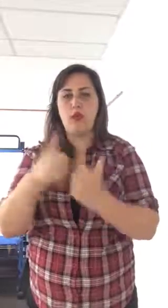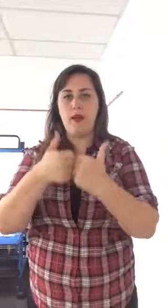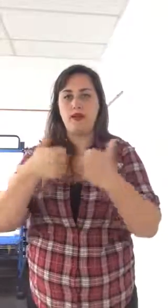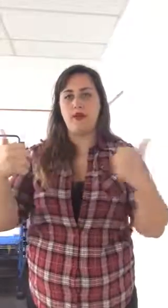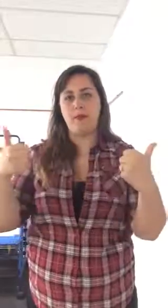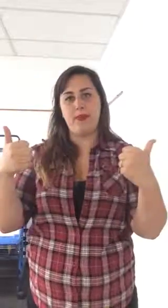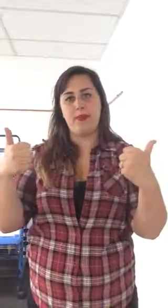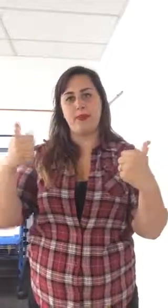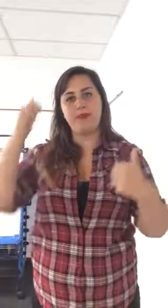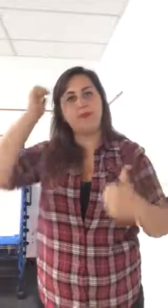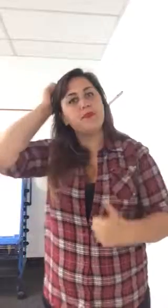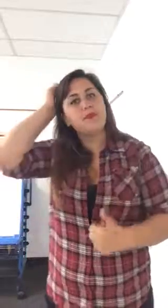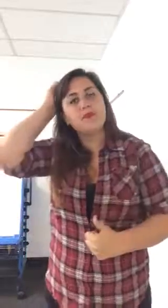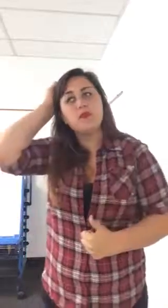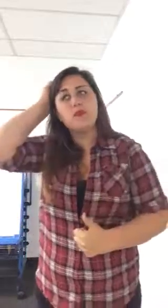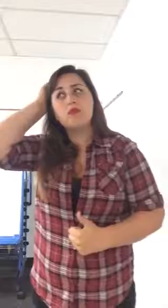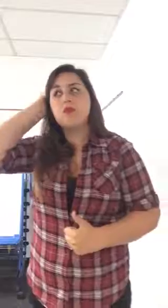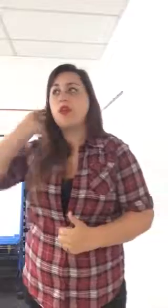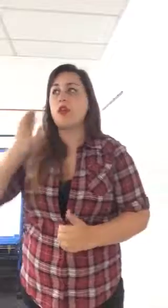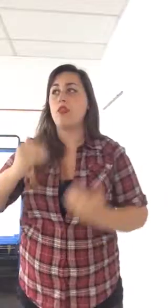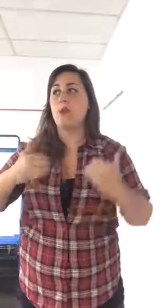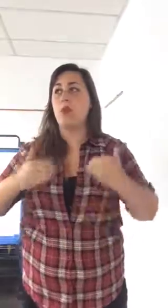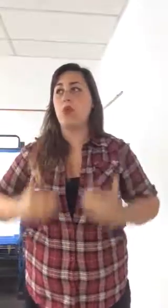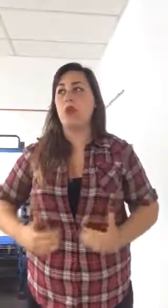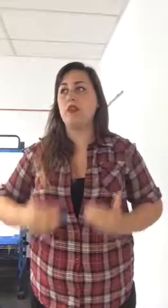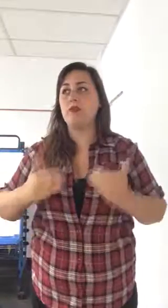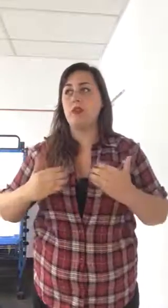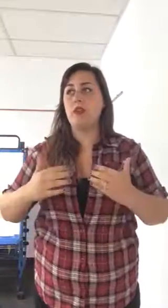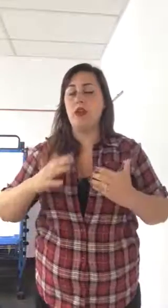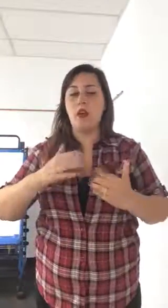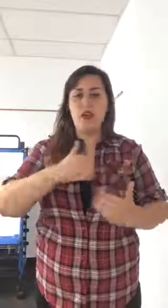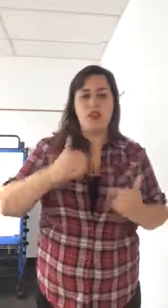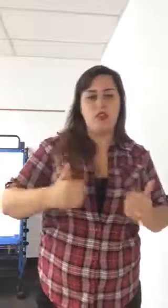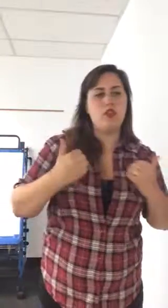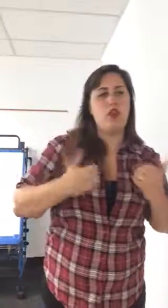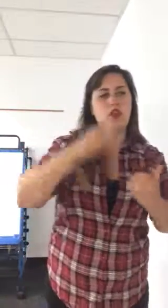for instance, at the sternum, the breastplate, and the breastplate on a young boy or girl and a baby is